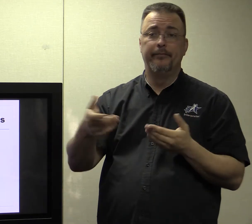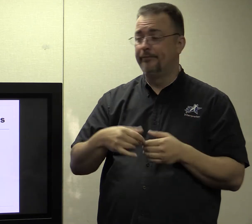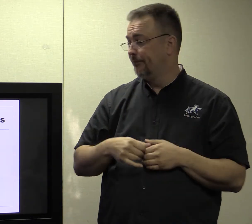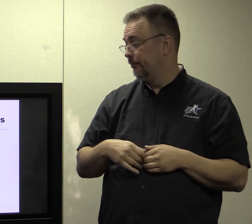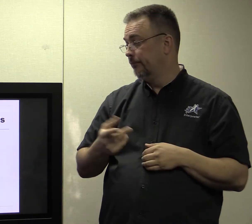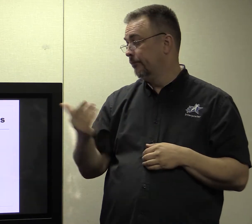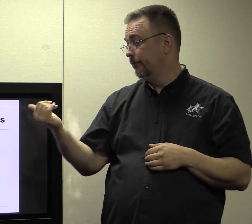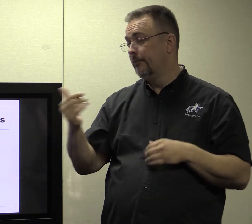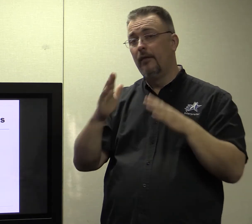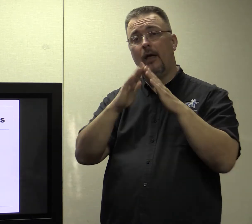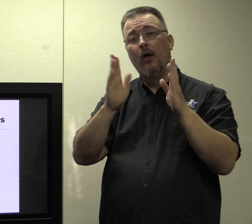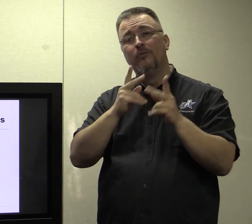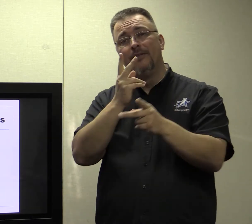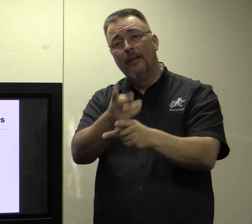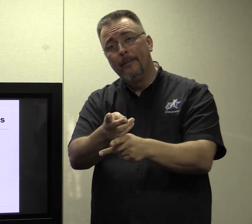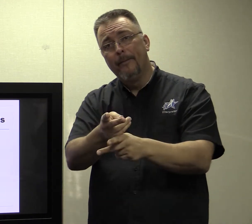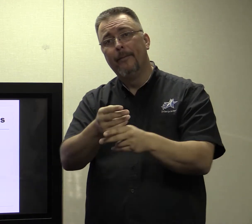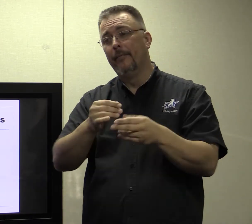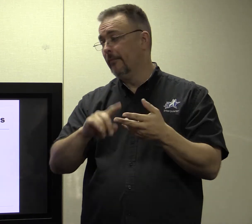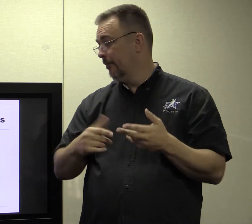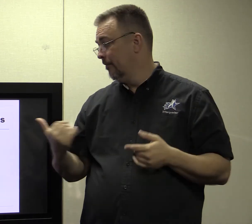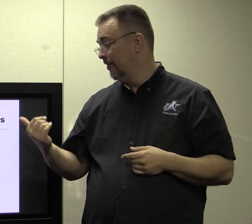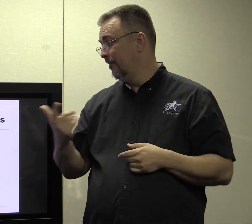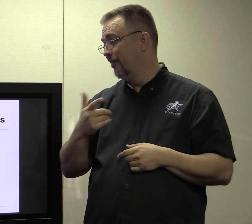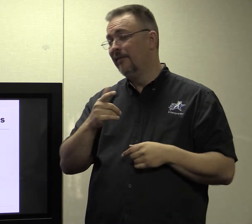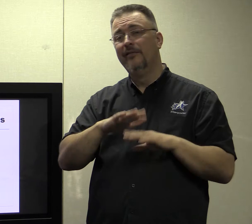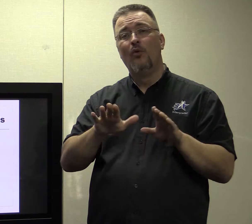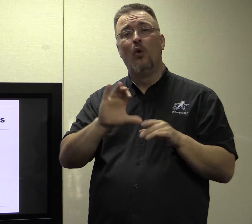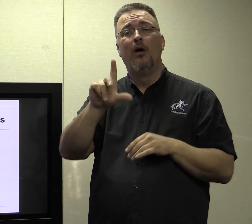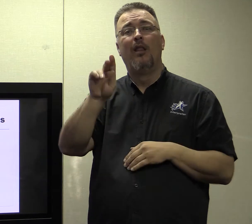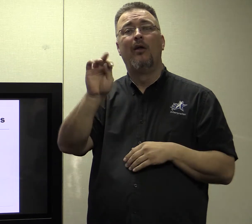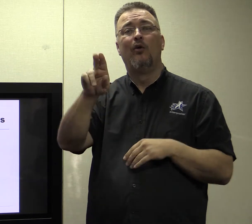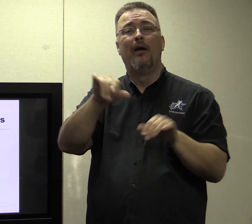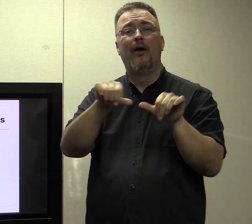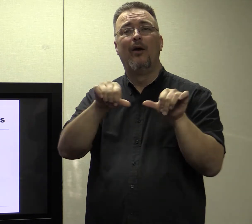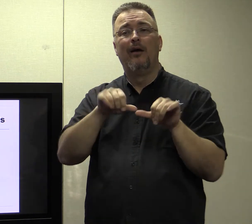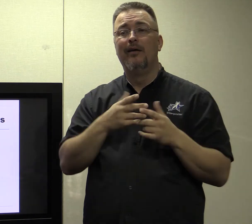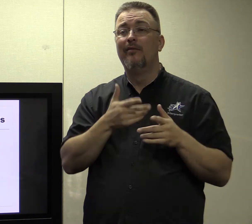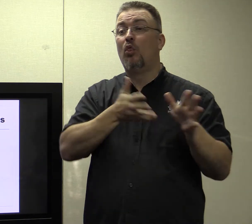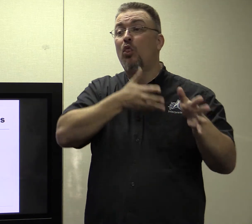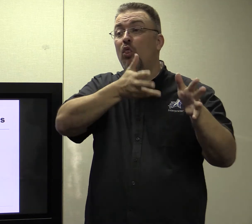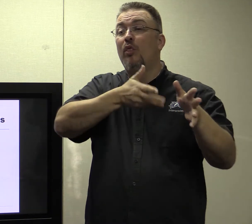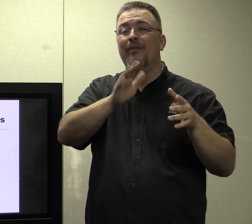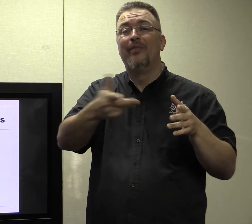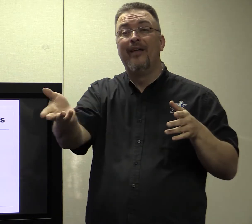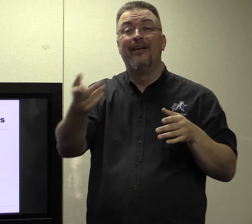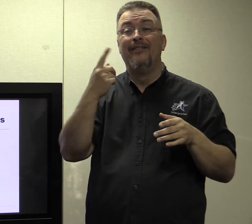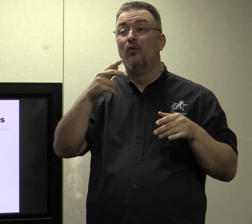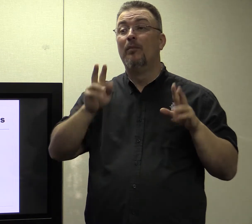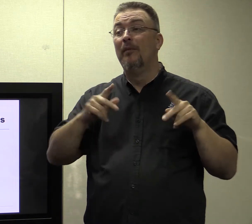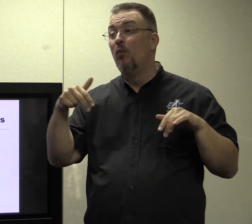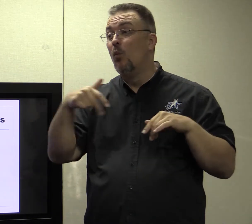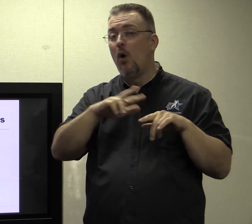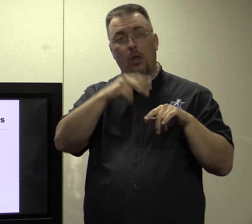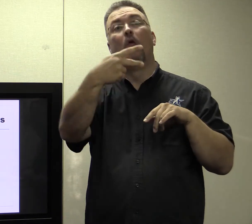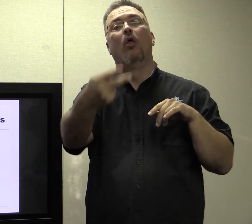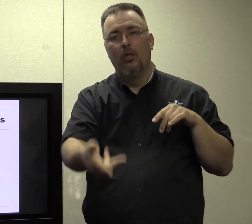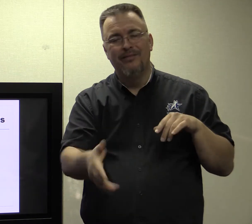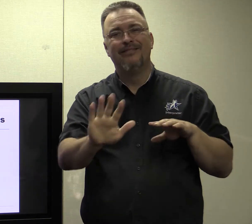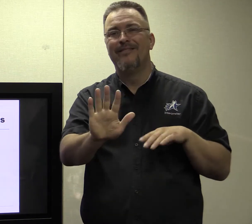Housekeeping. No cluttered areas. Nothing left in someone's way where they can trip. Training. Making